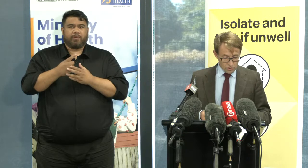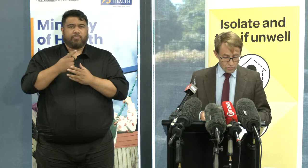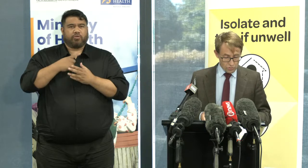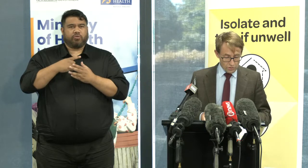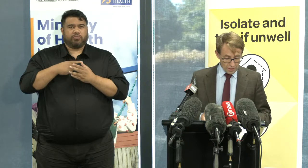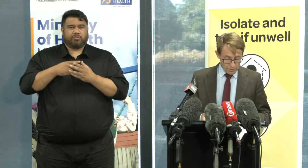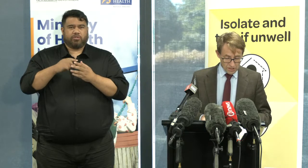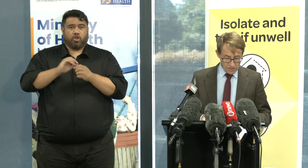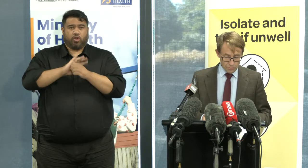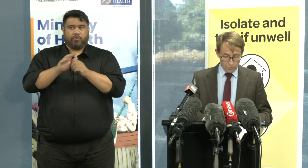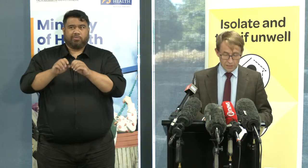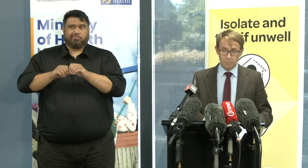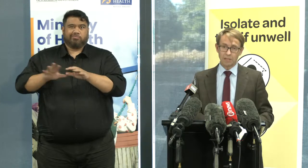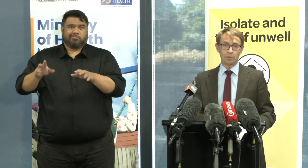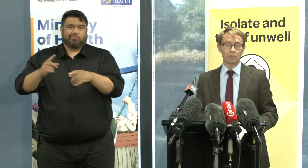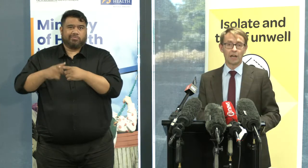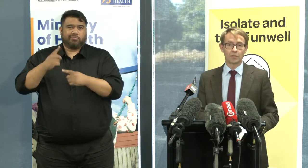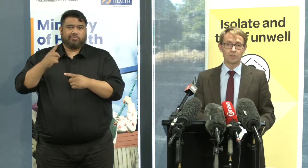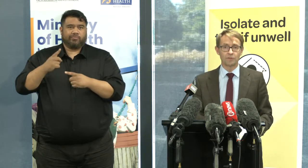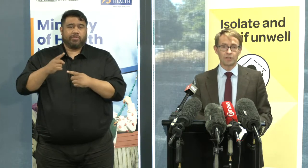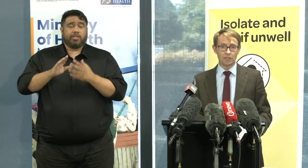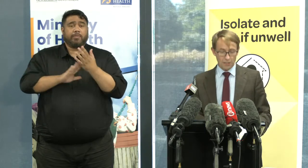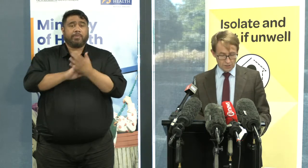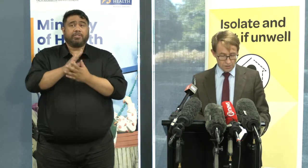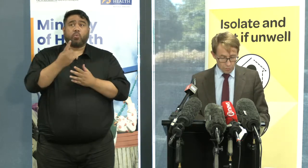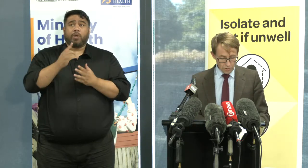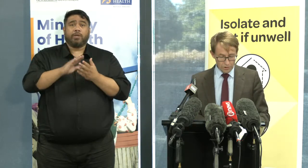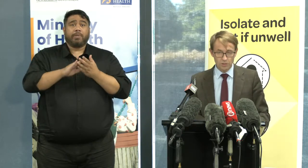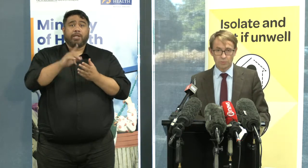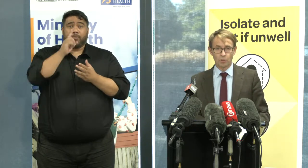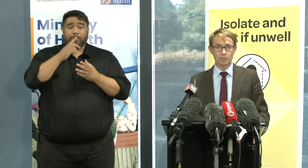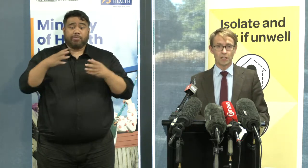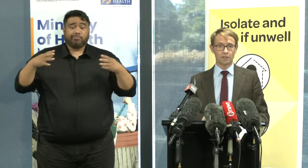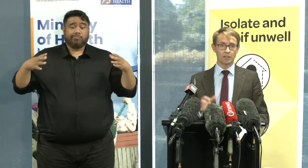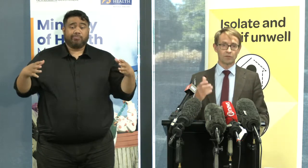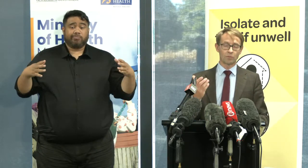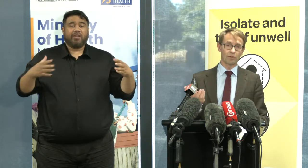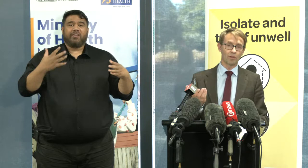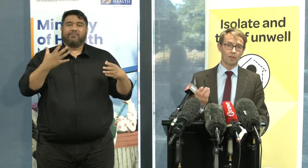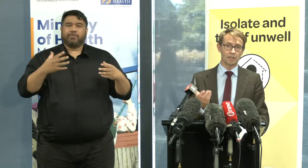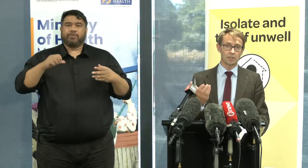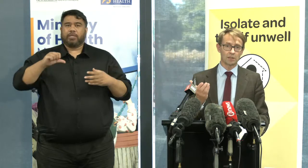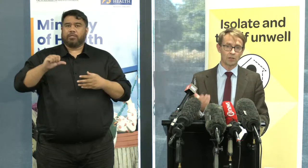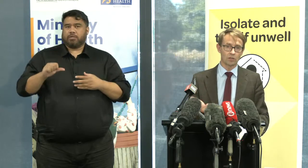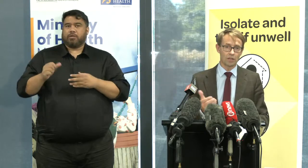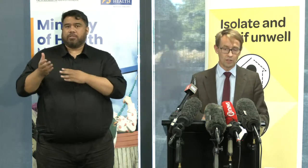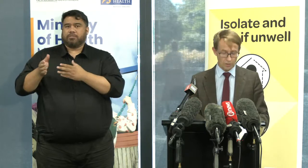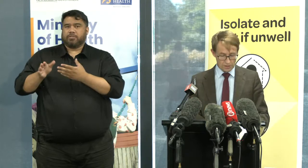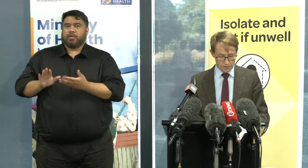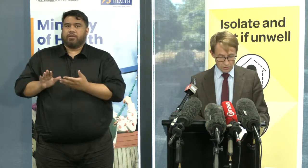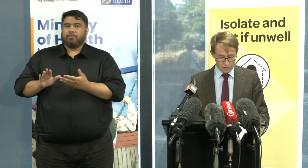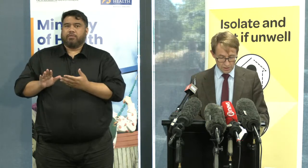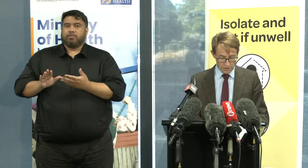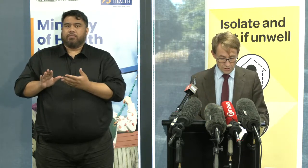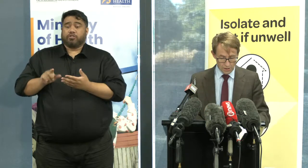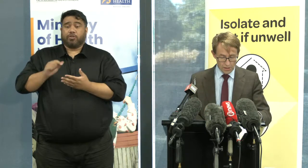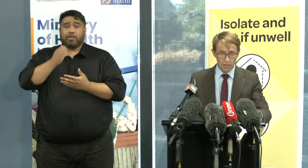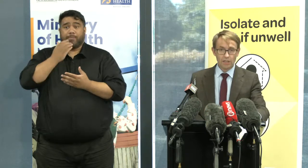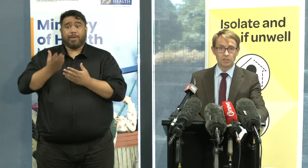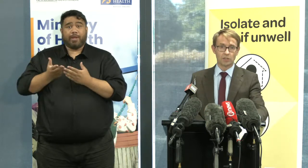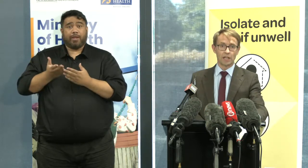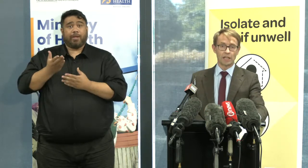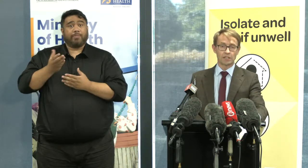Our total number of deaths per million people now is 59. It's important, though, to point out that even with that increase, New